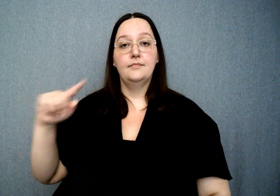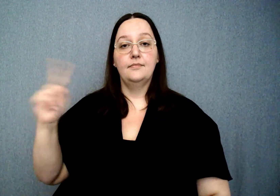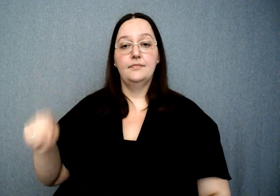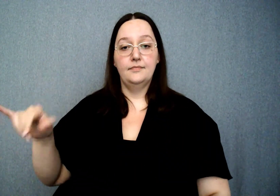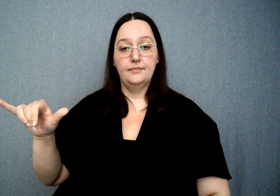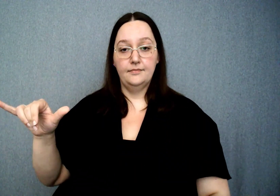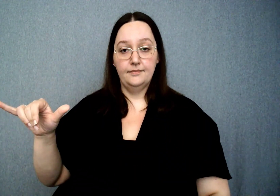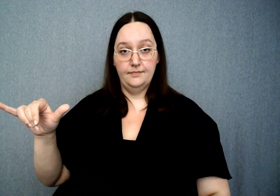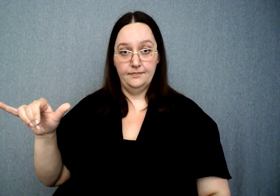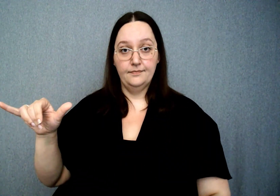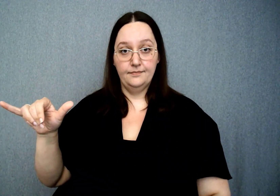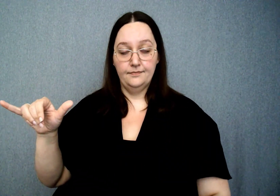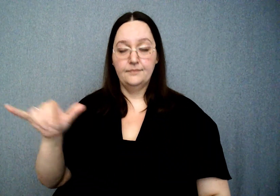52, lazy.